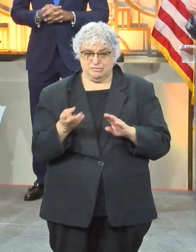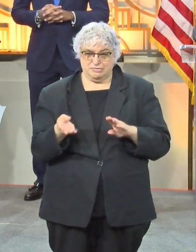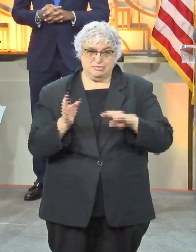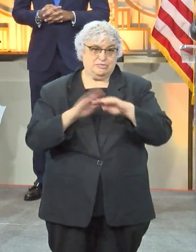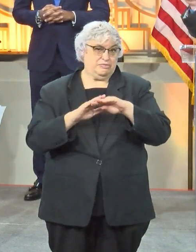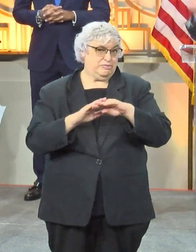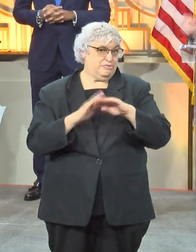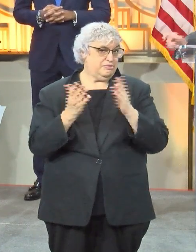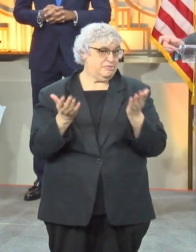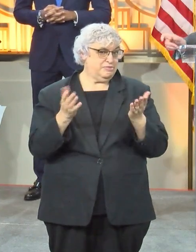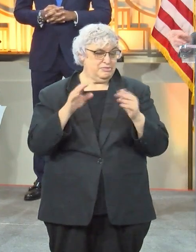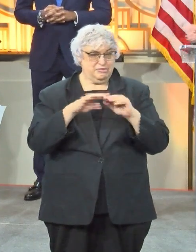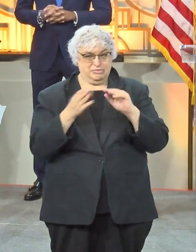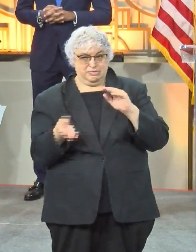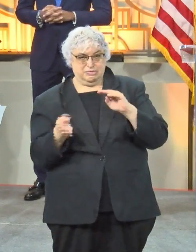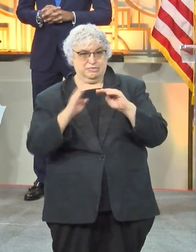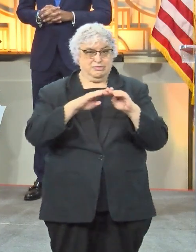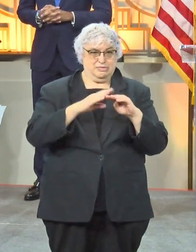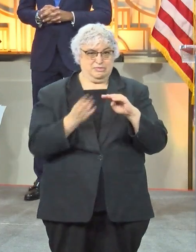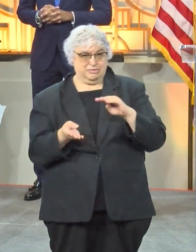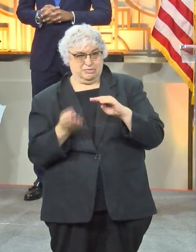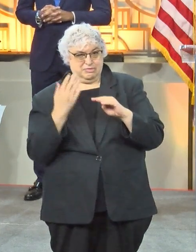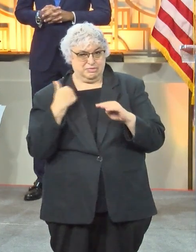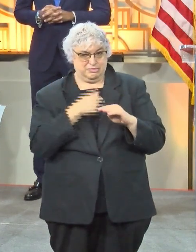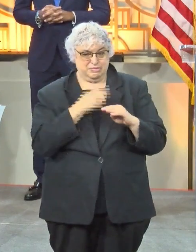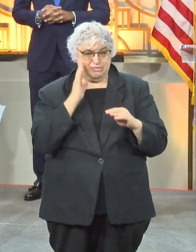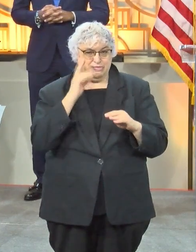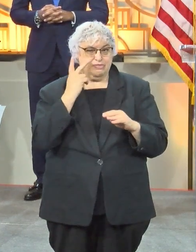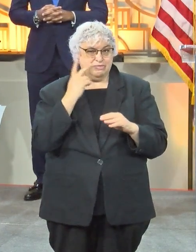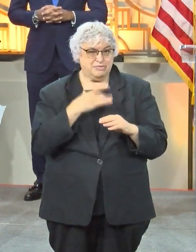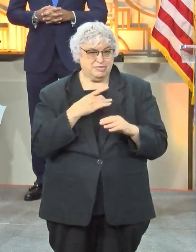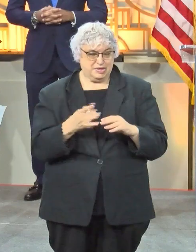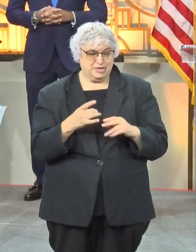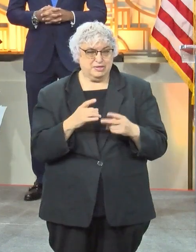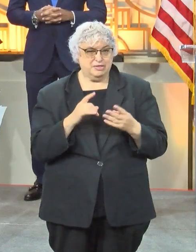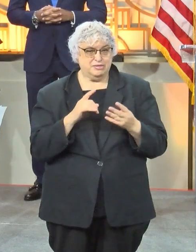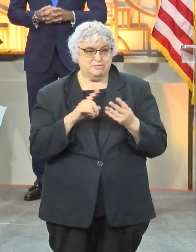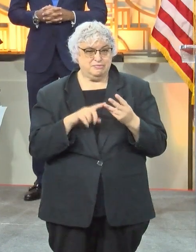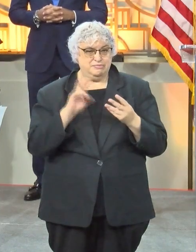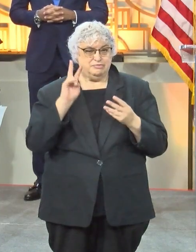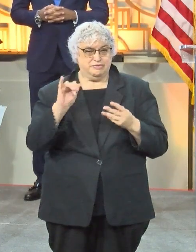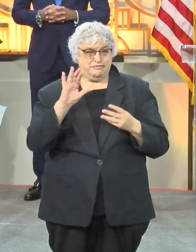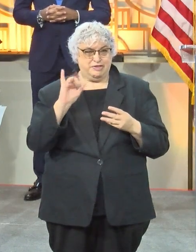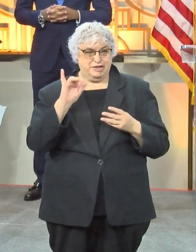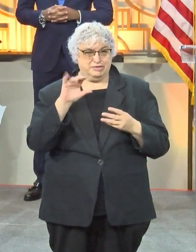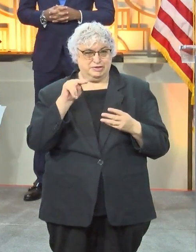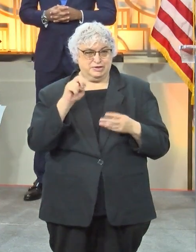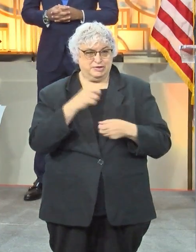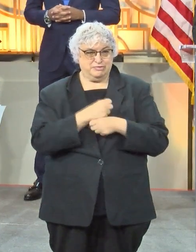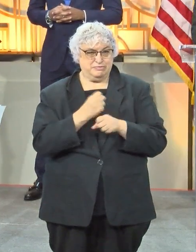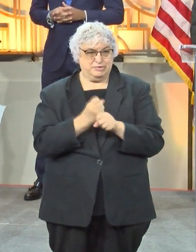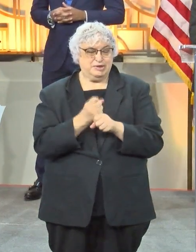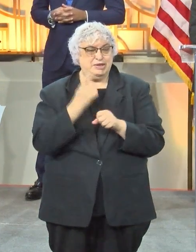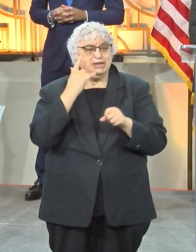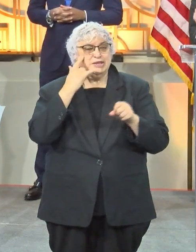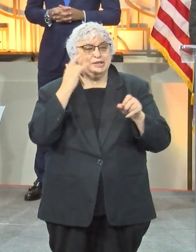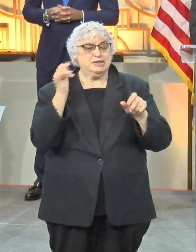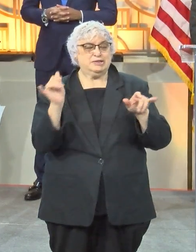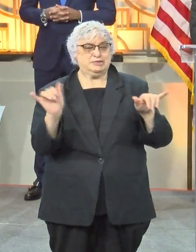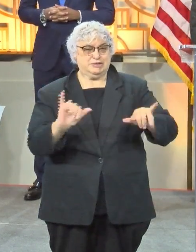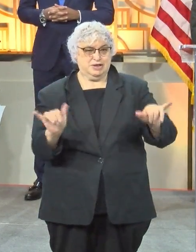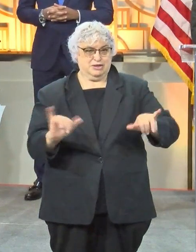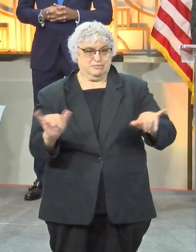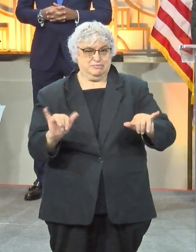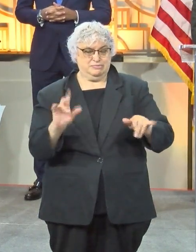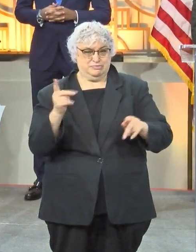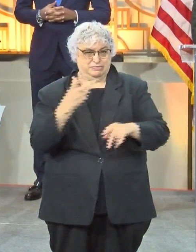up to or gone down, right? But it'll be really interesting to see. And then the other thing which the vaccine producers are doing is they're doing similar studies with some of the folks who